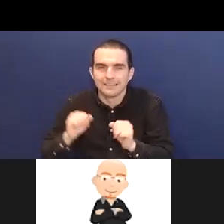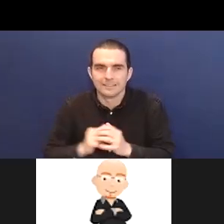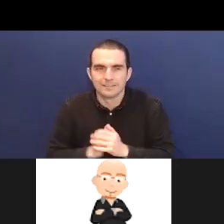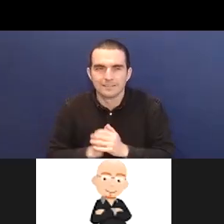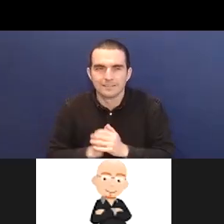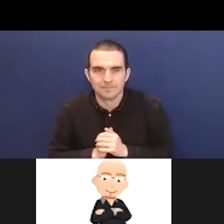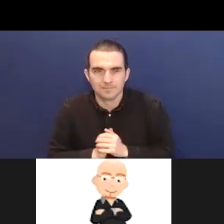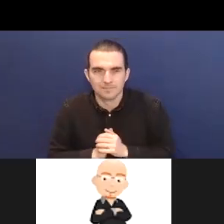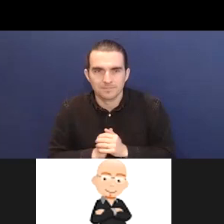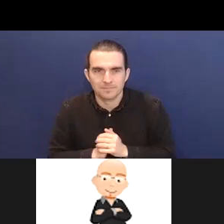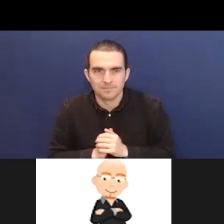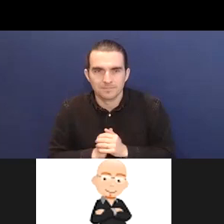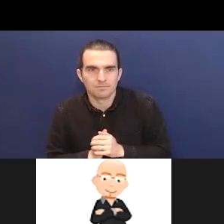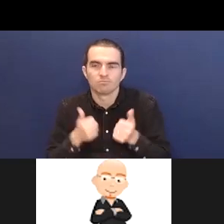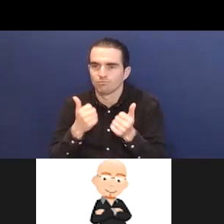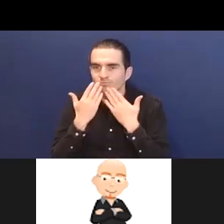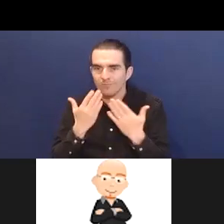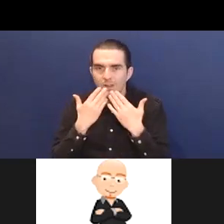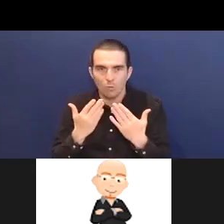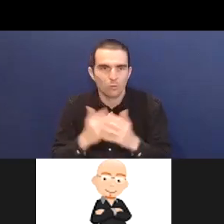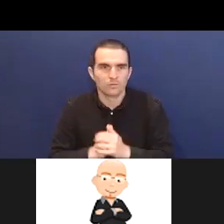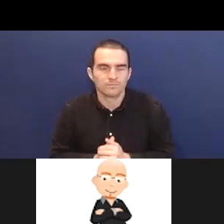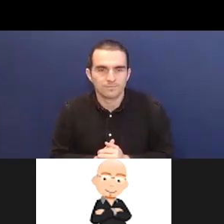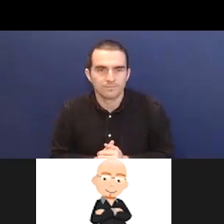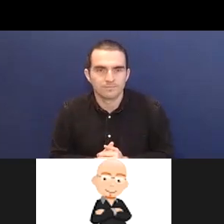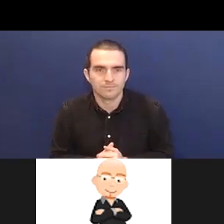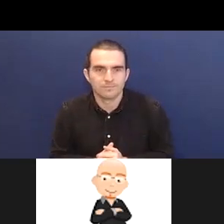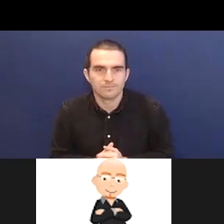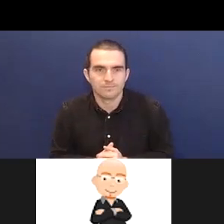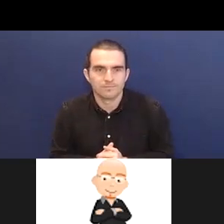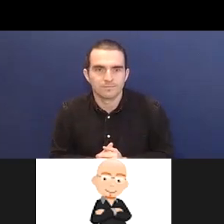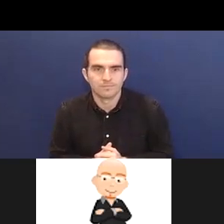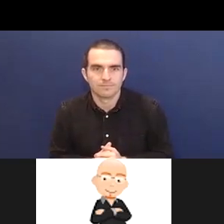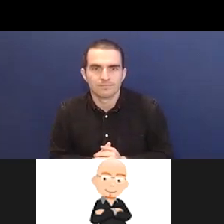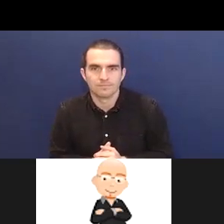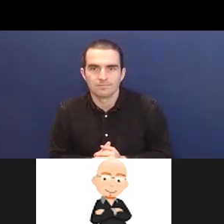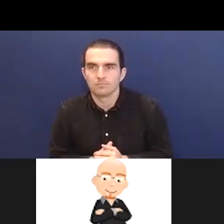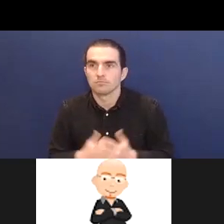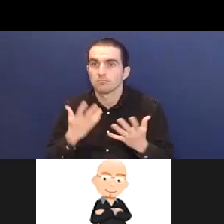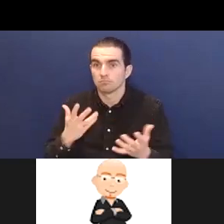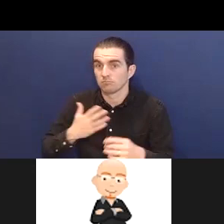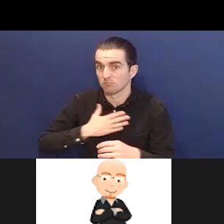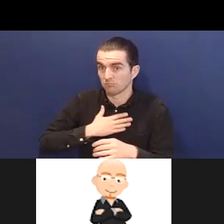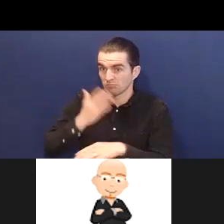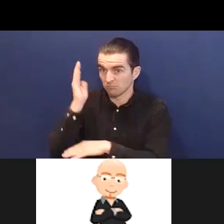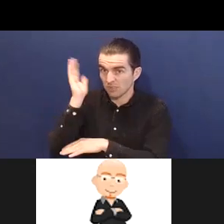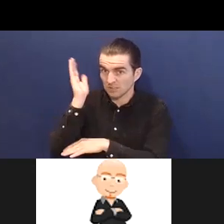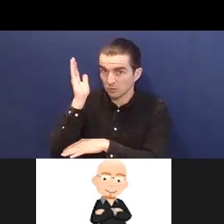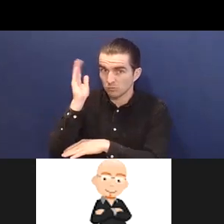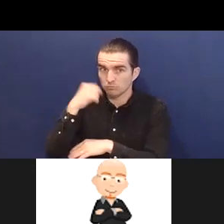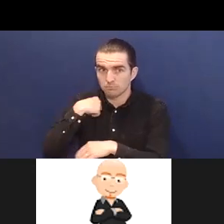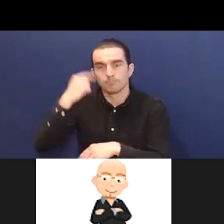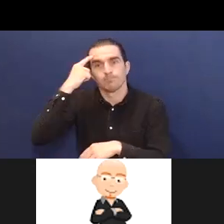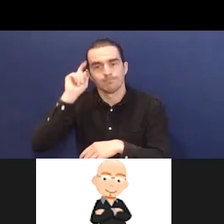really stands out. Even on my presentation, I had to mention the need